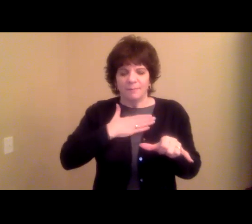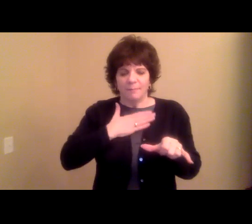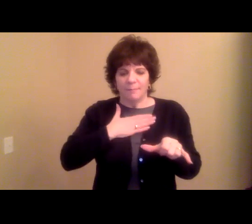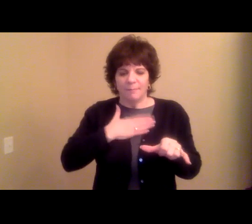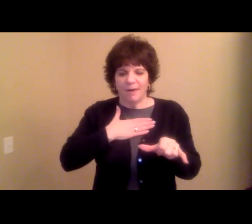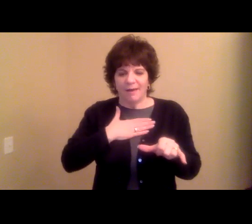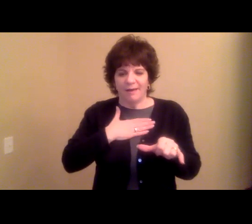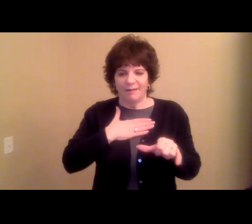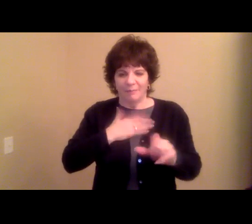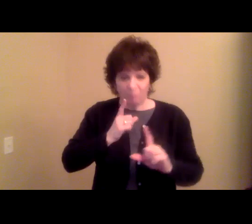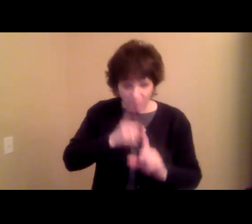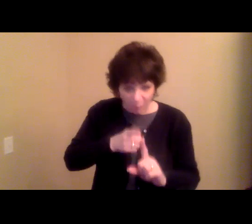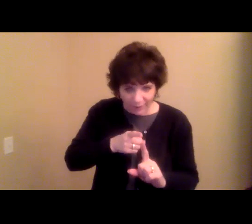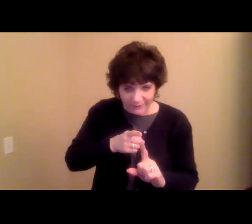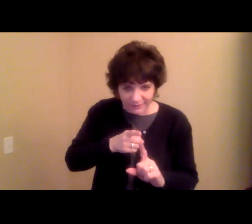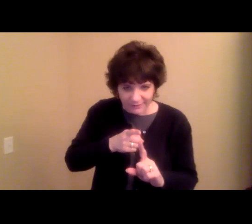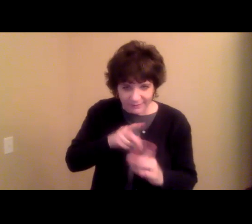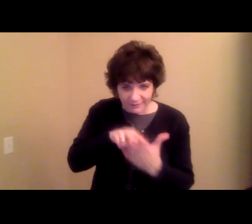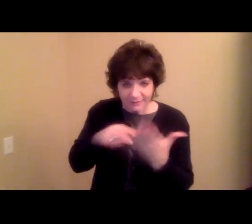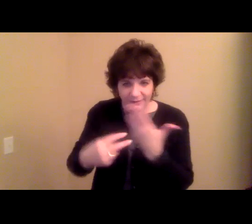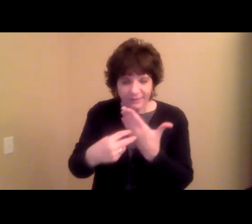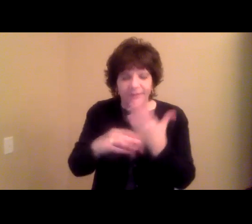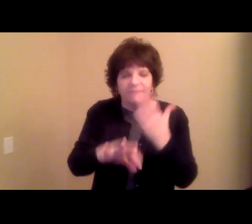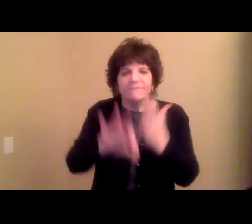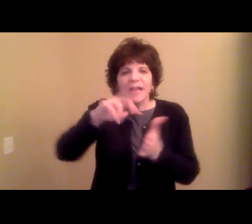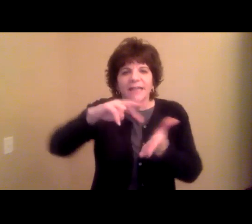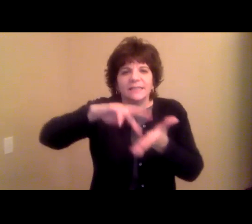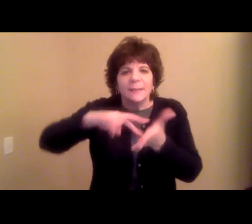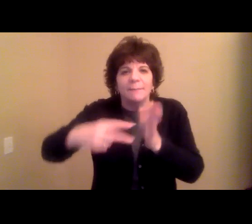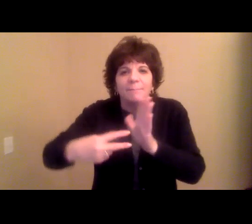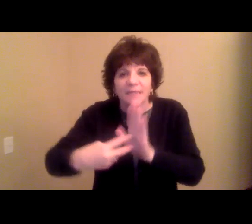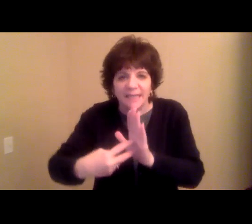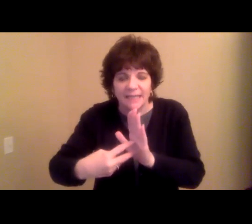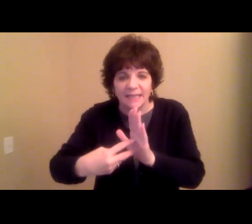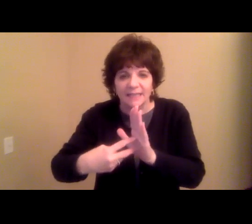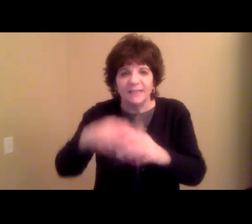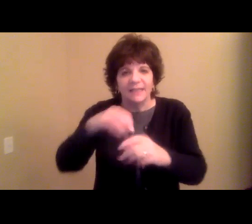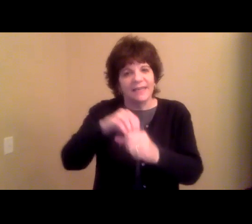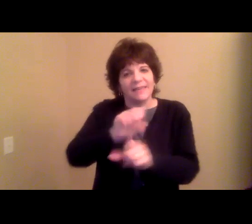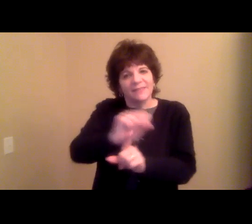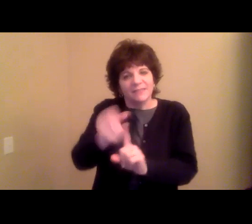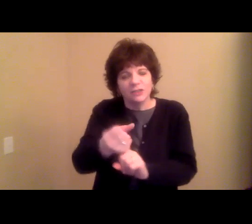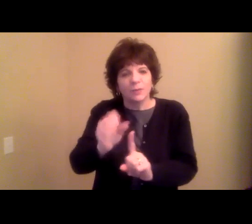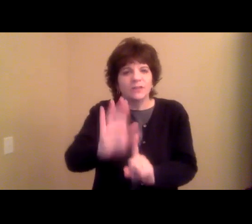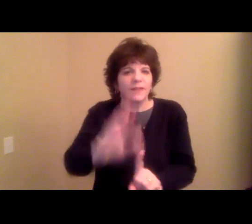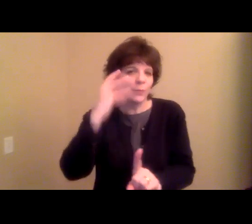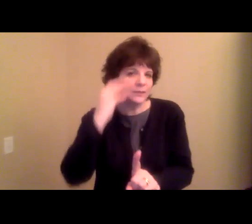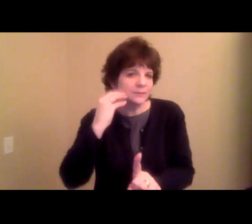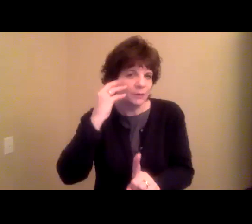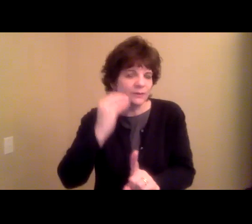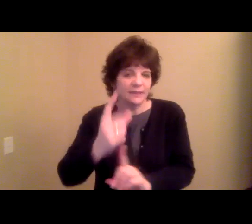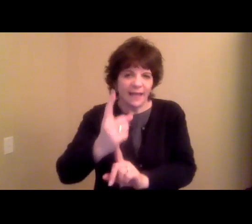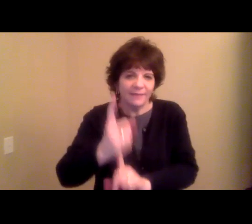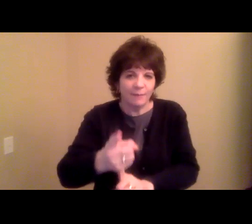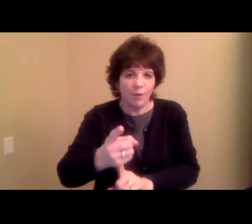underlying message for them was really to find meaning in the situation they found themselves in.